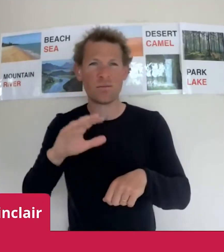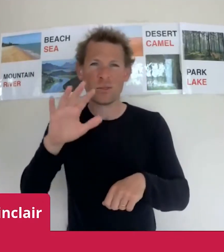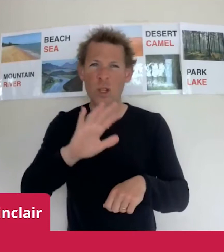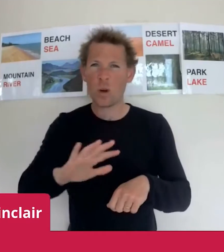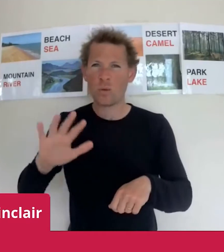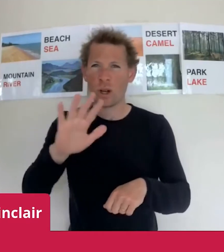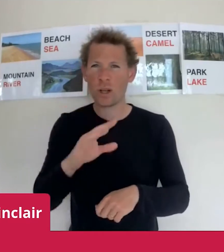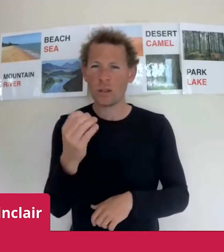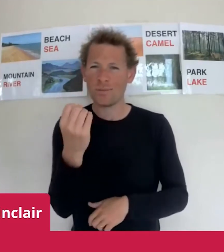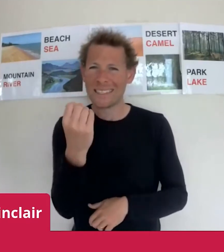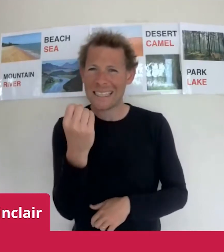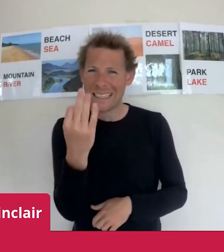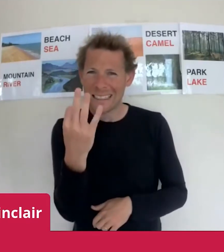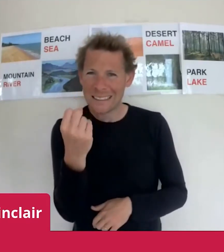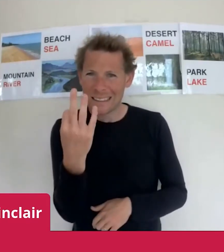Northern Ireland, I think it's been about